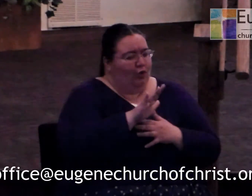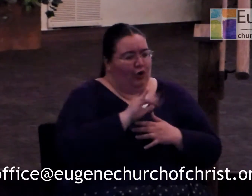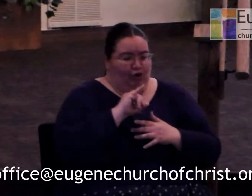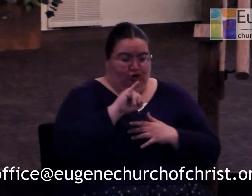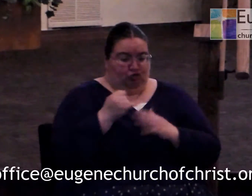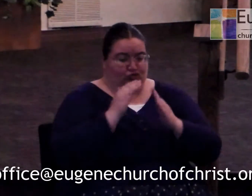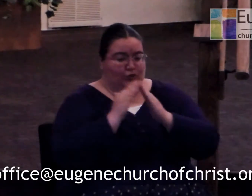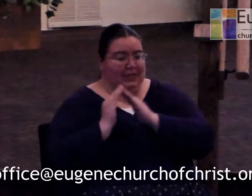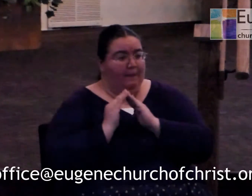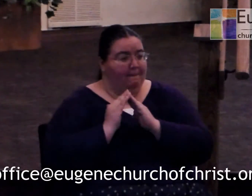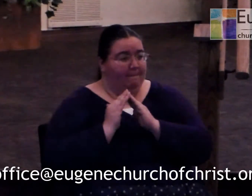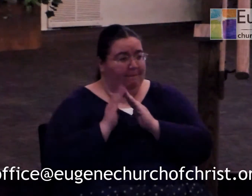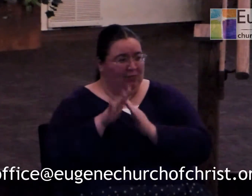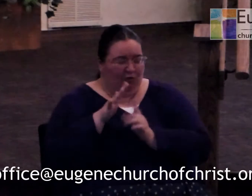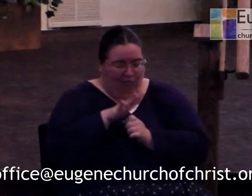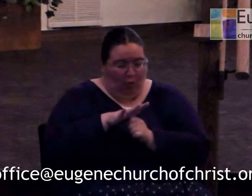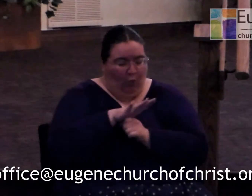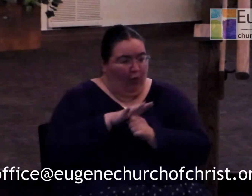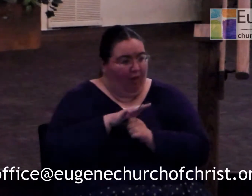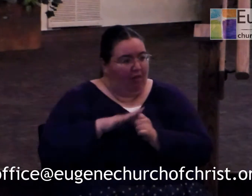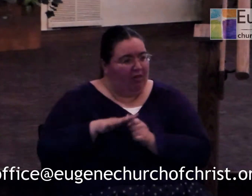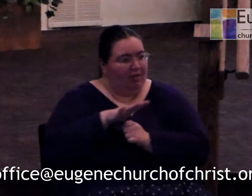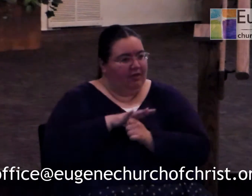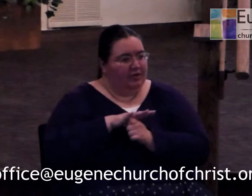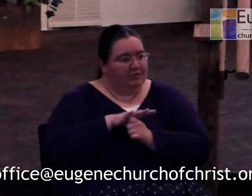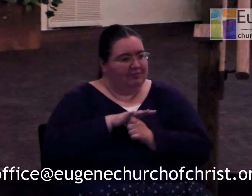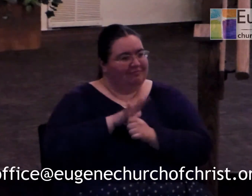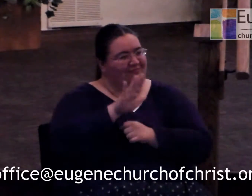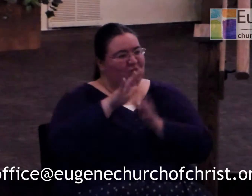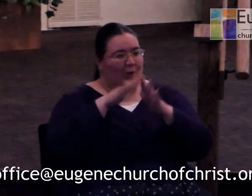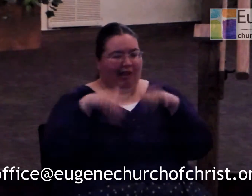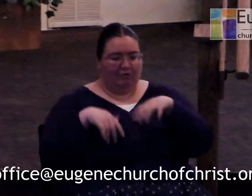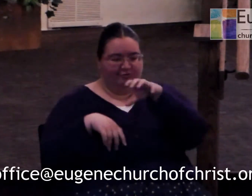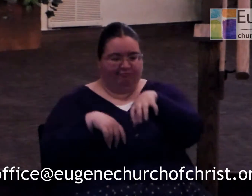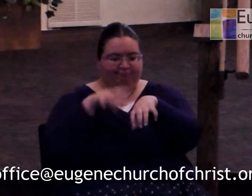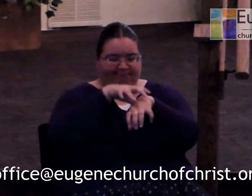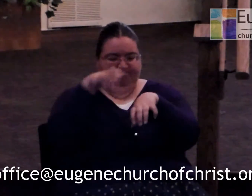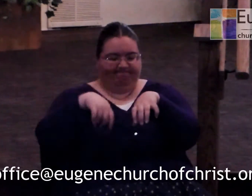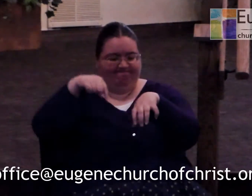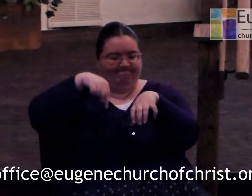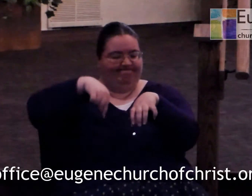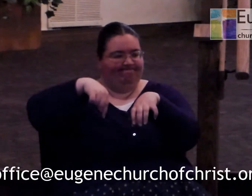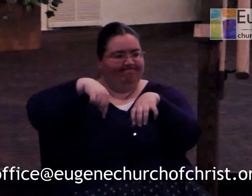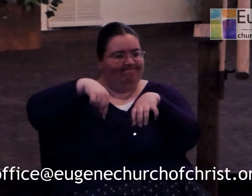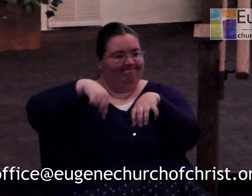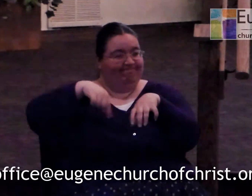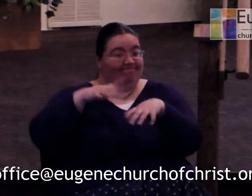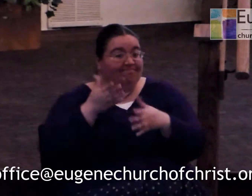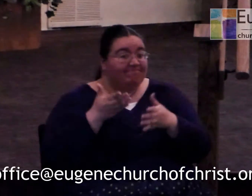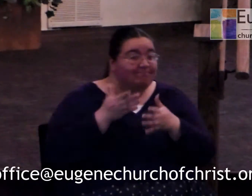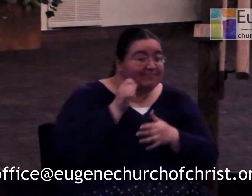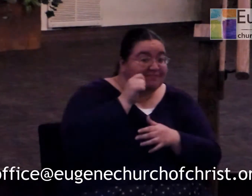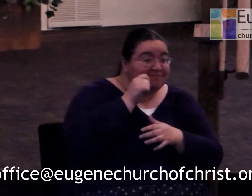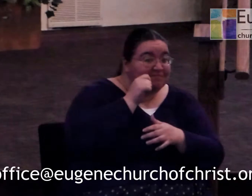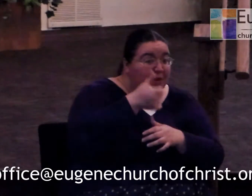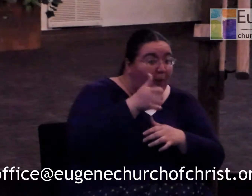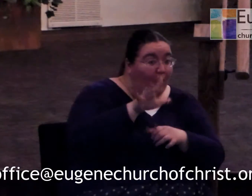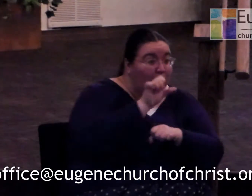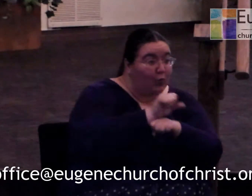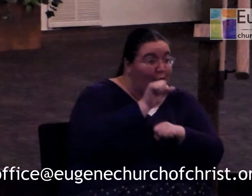probably next door and gradually works its way out from there. In your workplace tomorrow, it starts, if you're a cubicle dweller